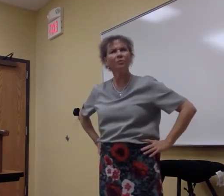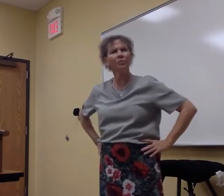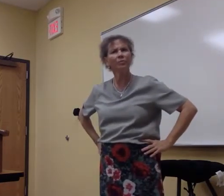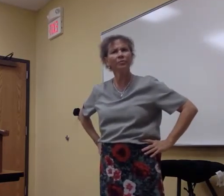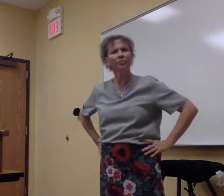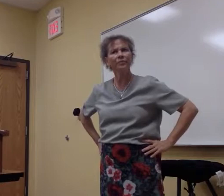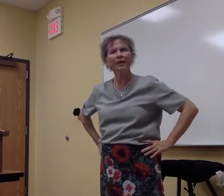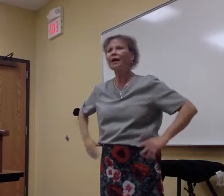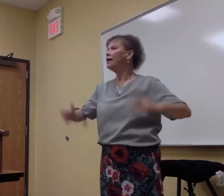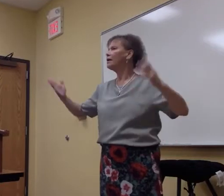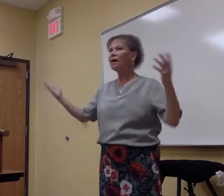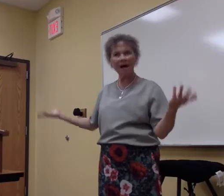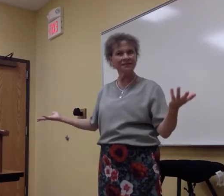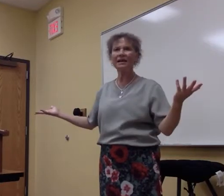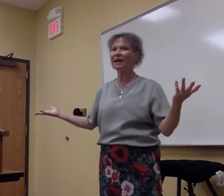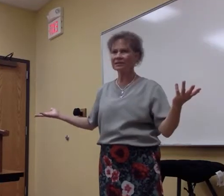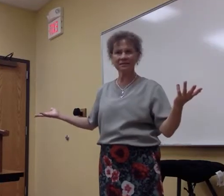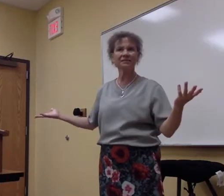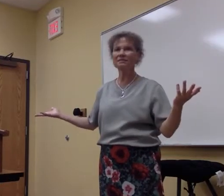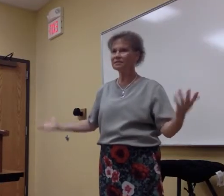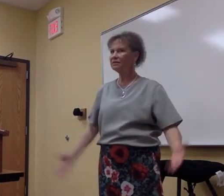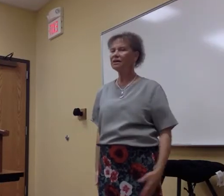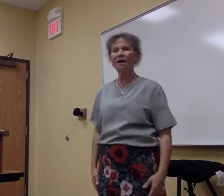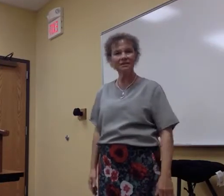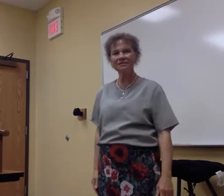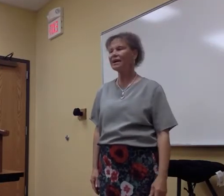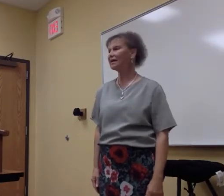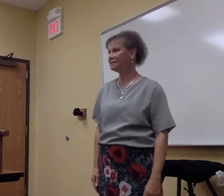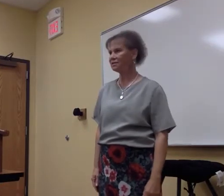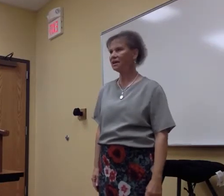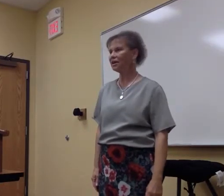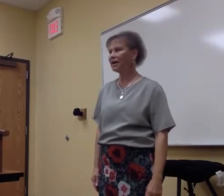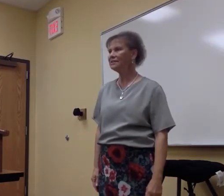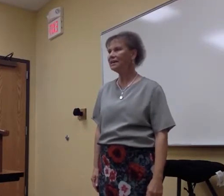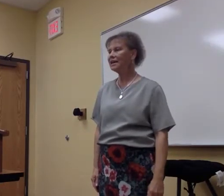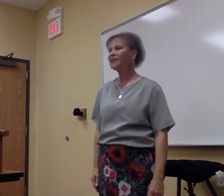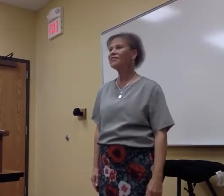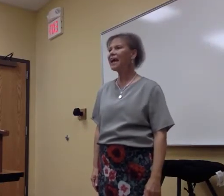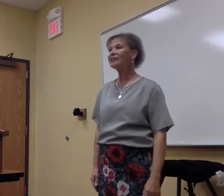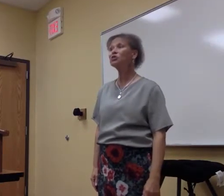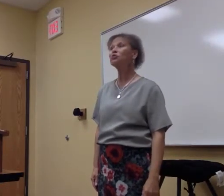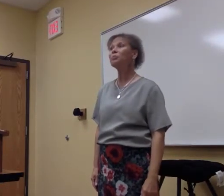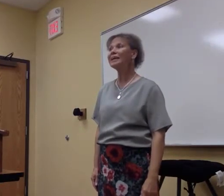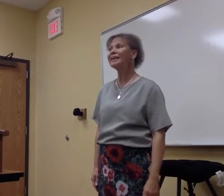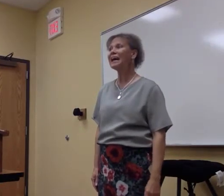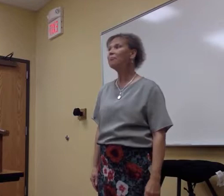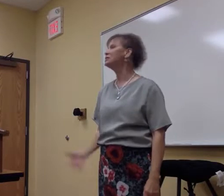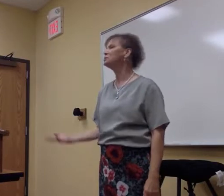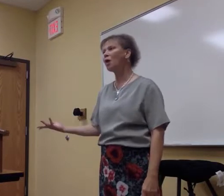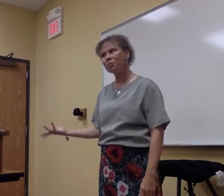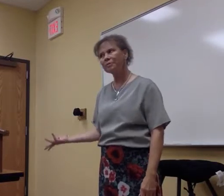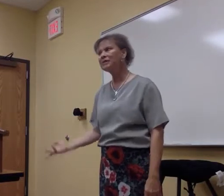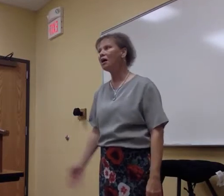room? Context. Context, all right? If they ask you to pick it up, it's probably not a